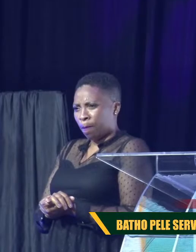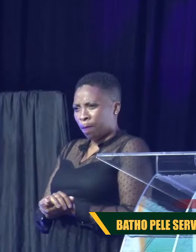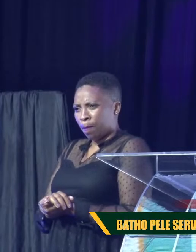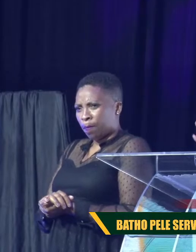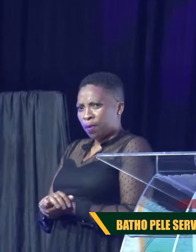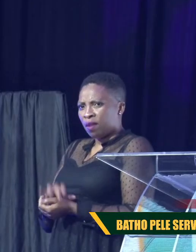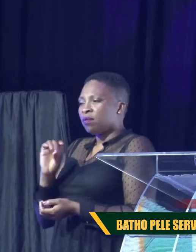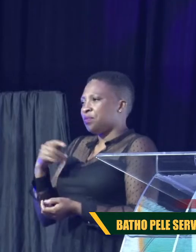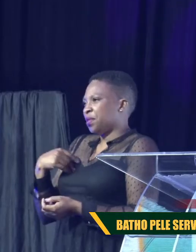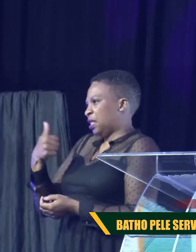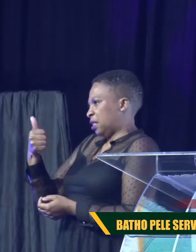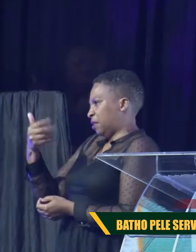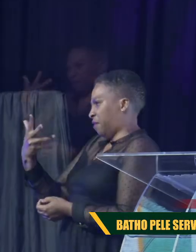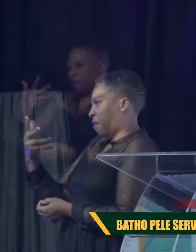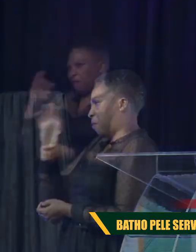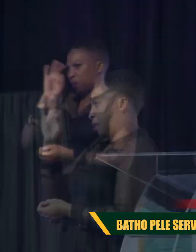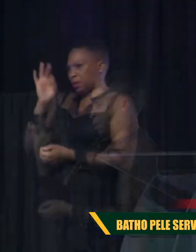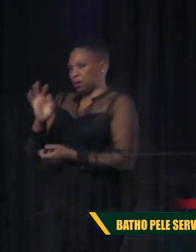65%.